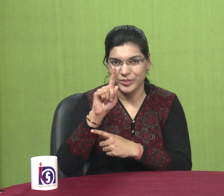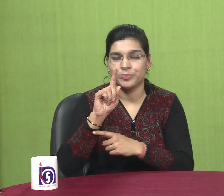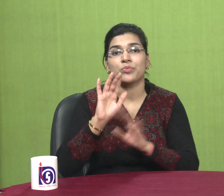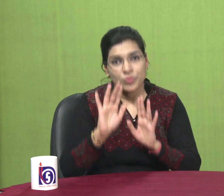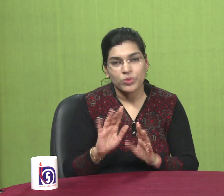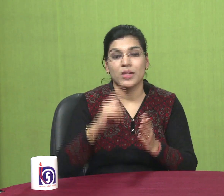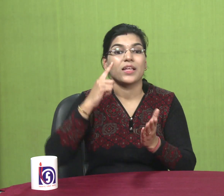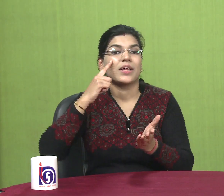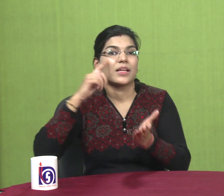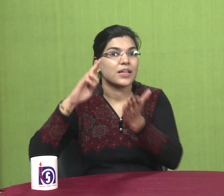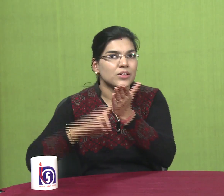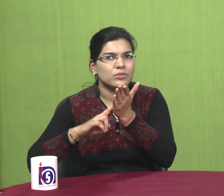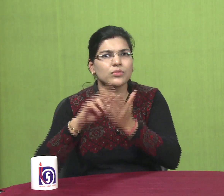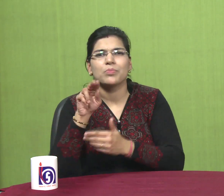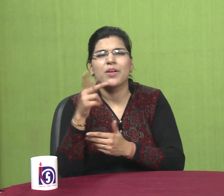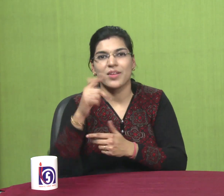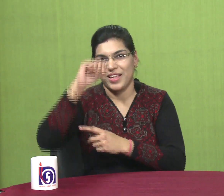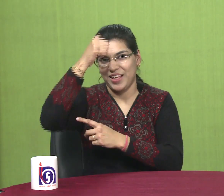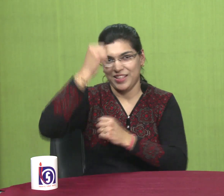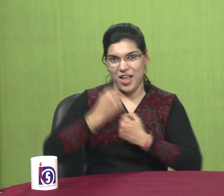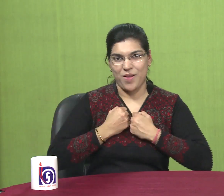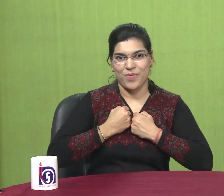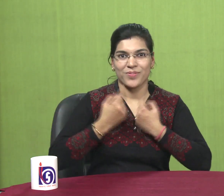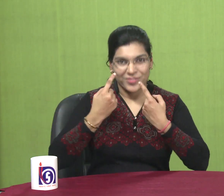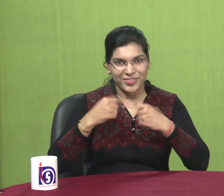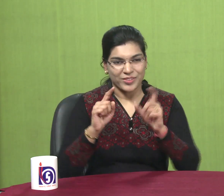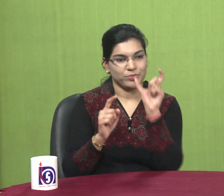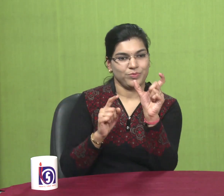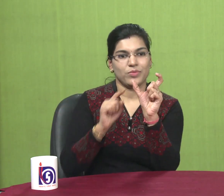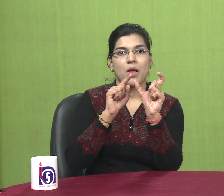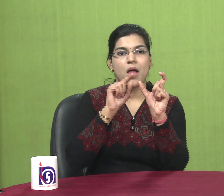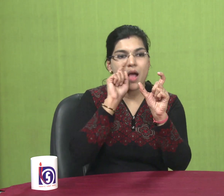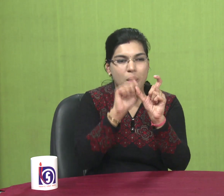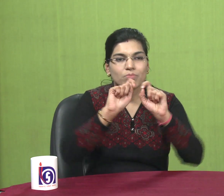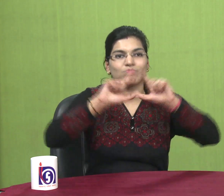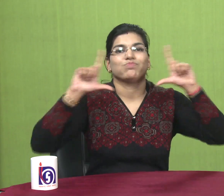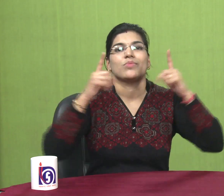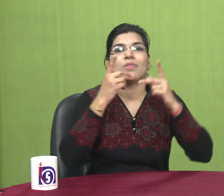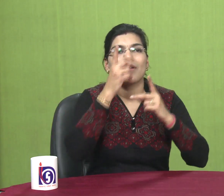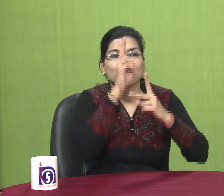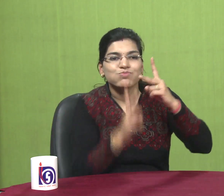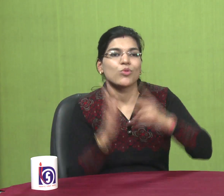.in. When you search this, you can come to the website of NIOS.